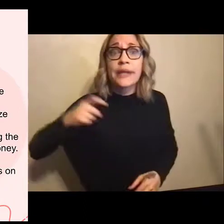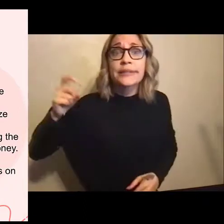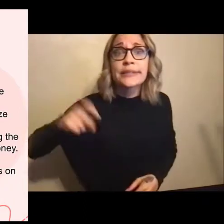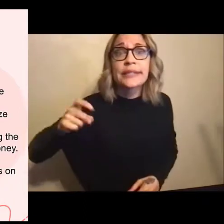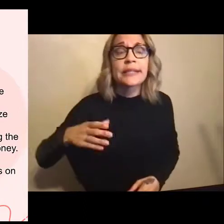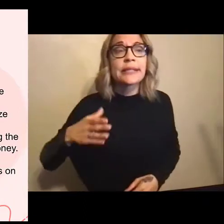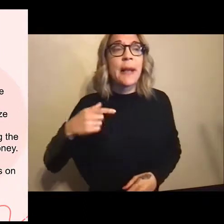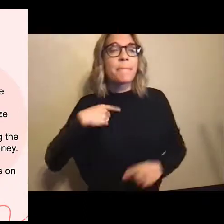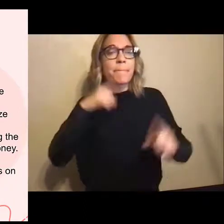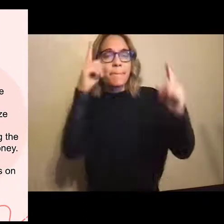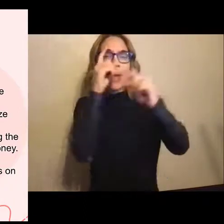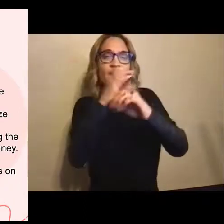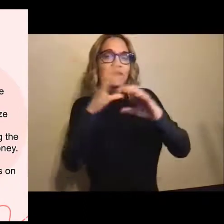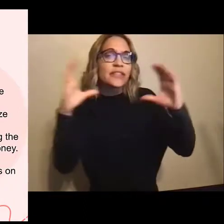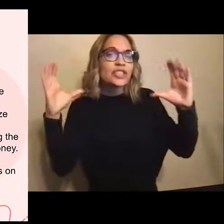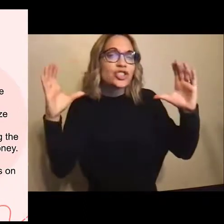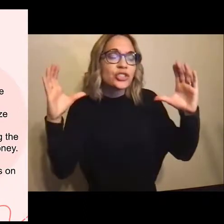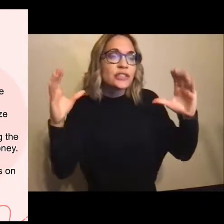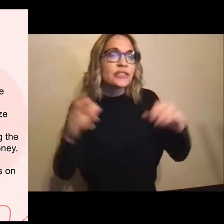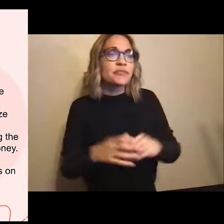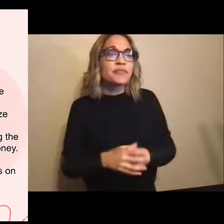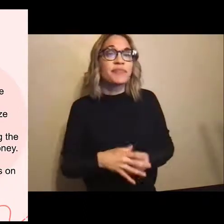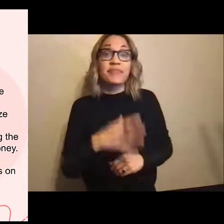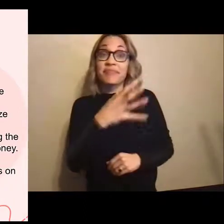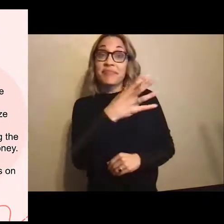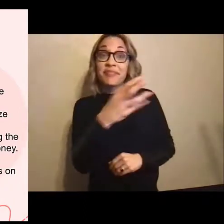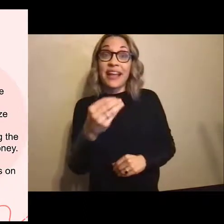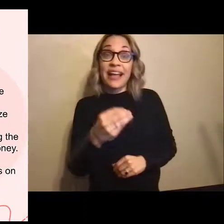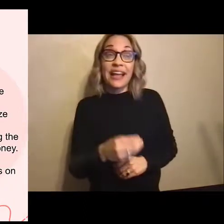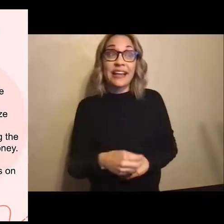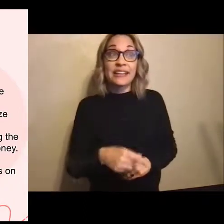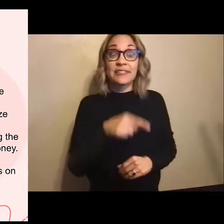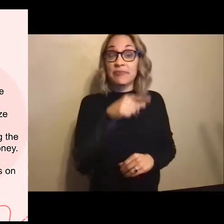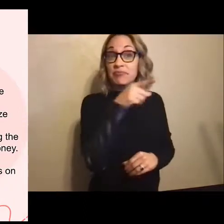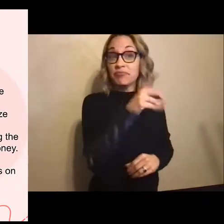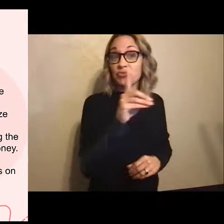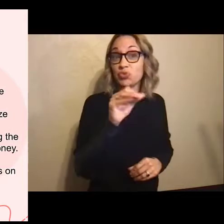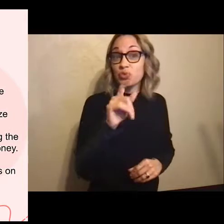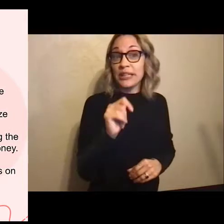creative. And I told them what I needed, and I told them my vision,